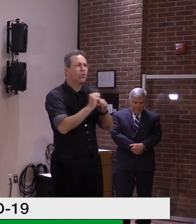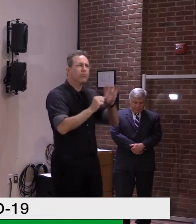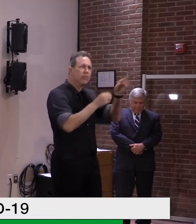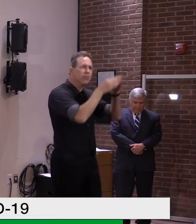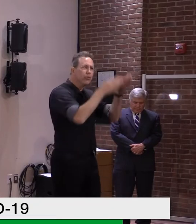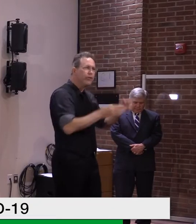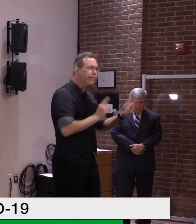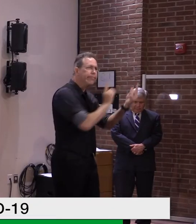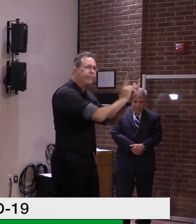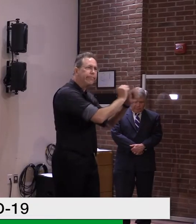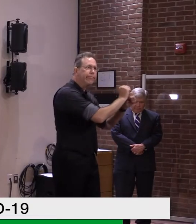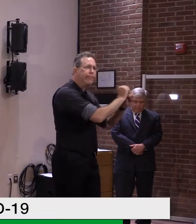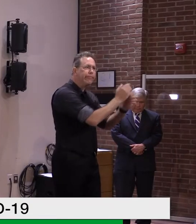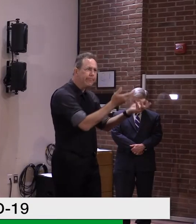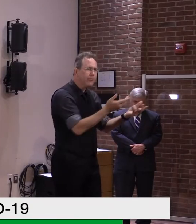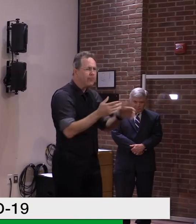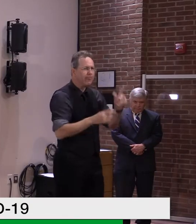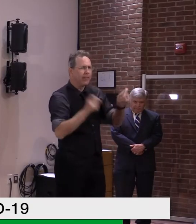Thank you.